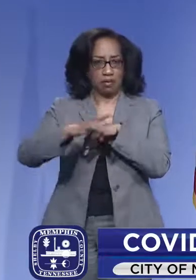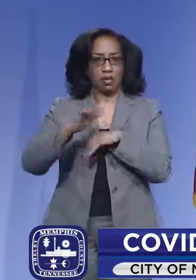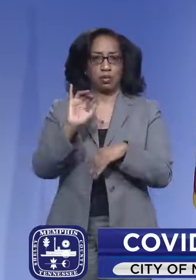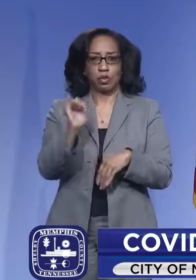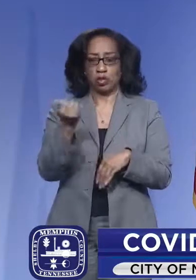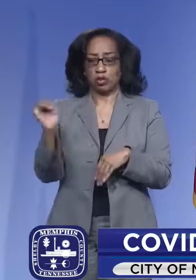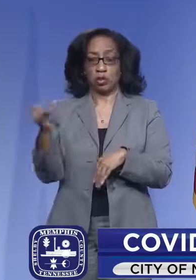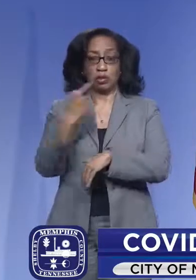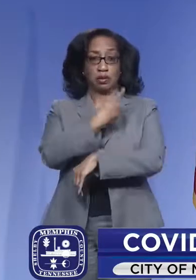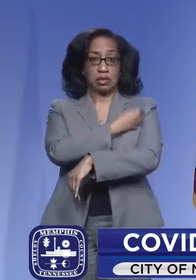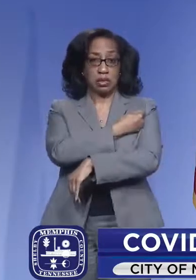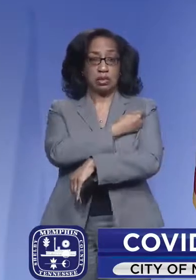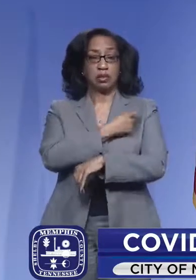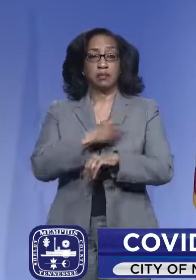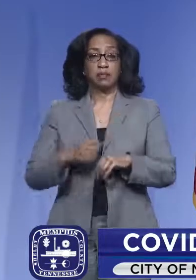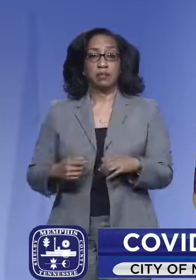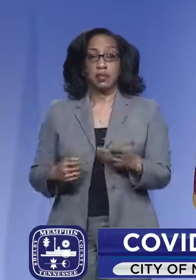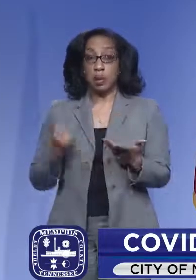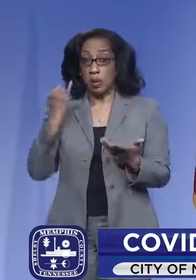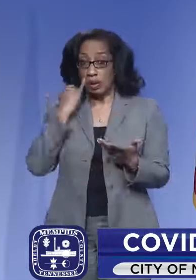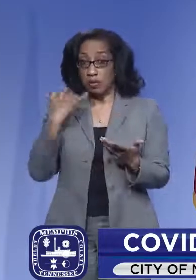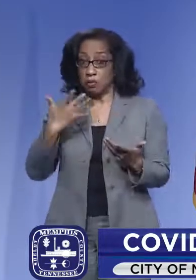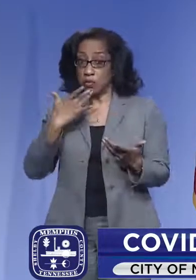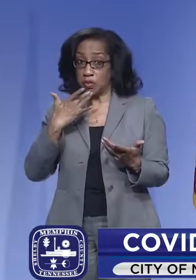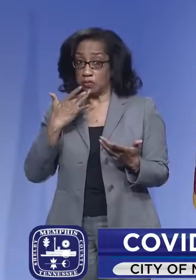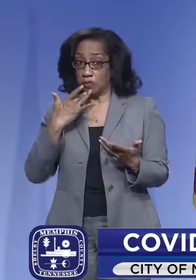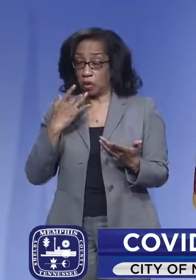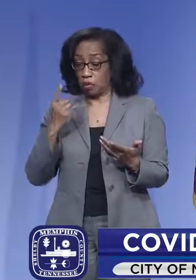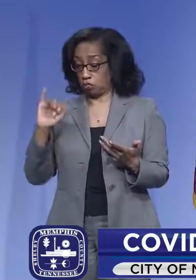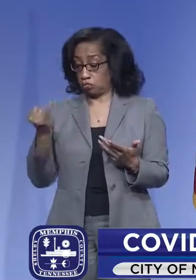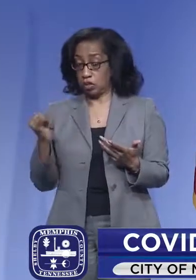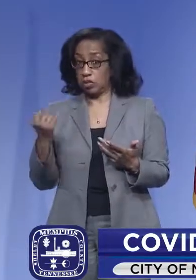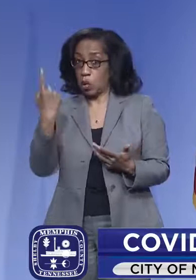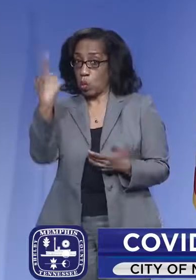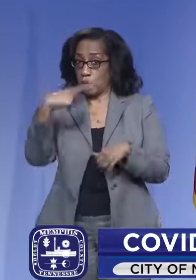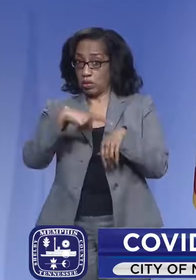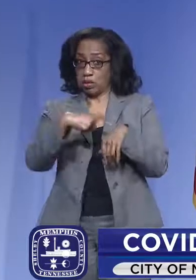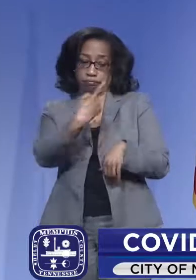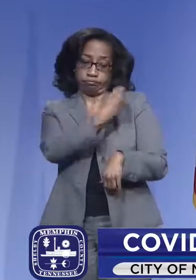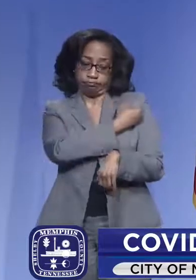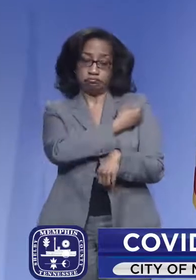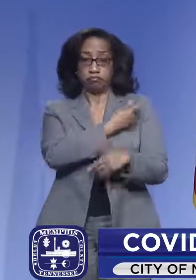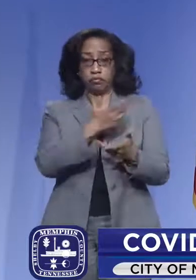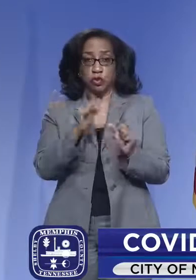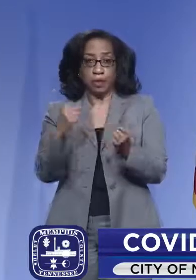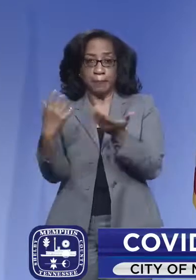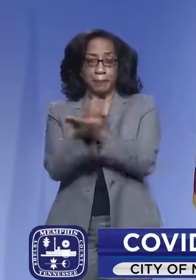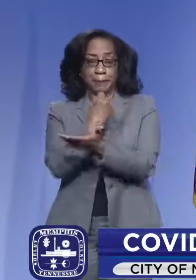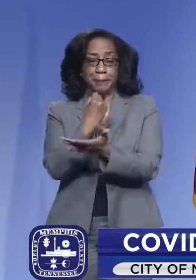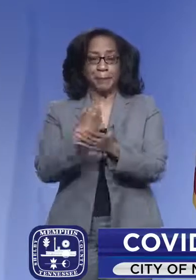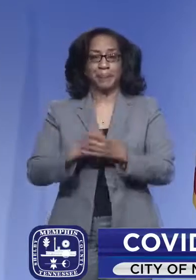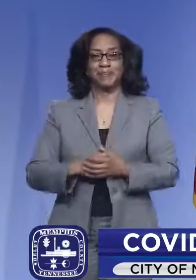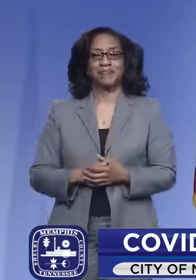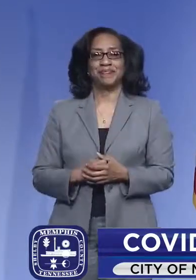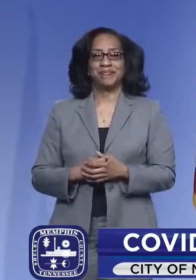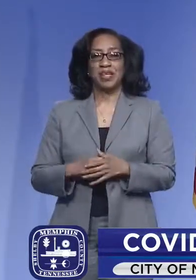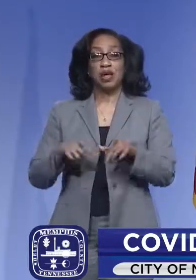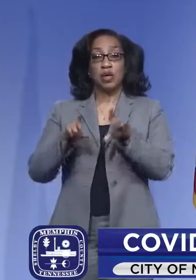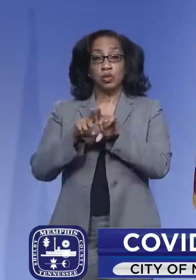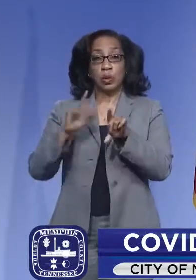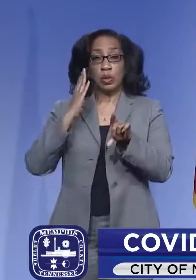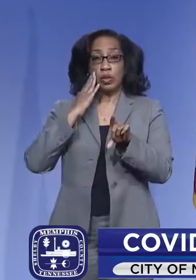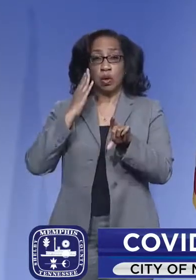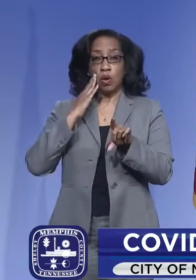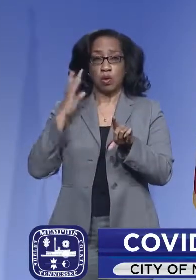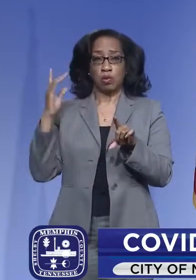be your opportunity, should you choose the one-shot vaccine, to take advantage of that. We know that there's been some announcements